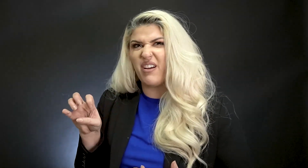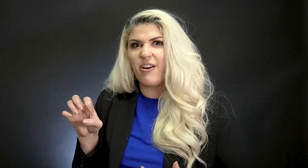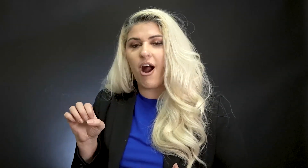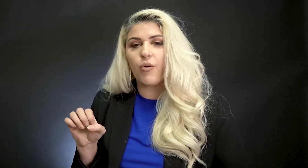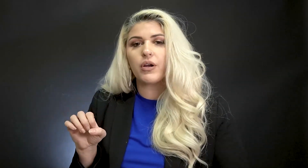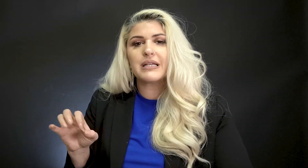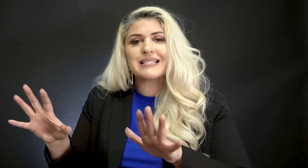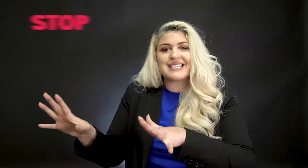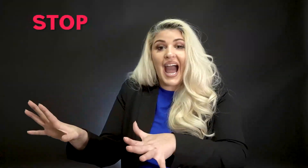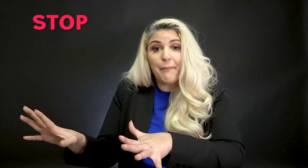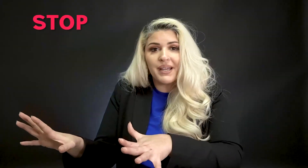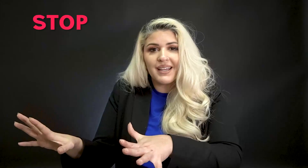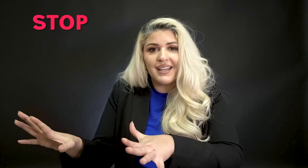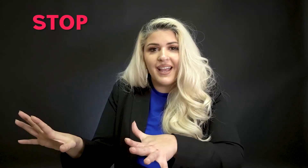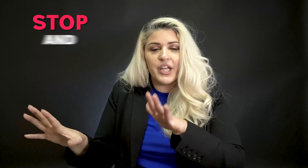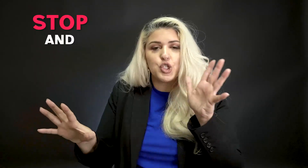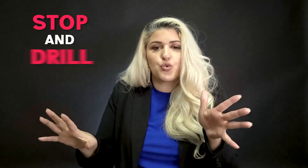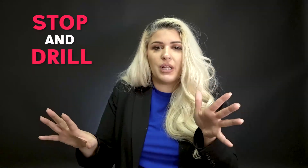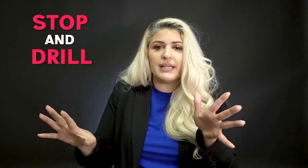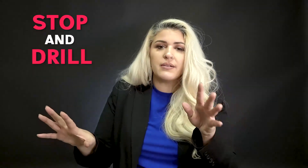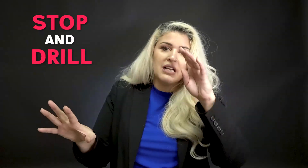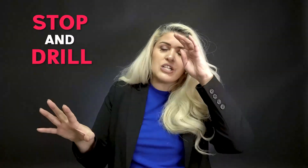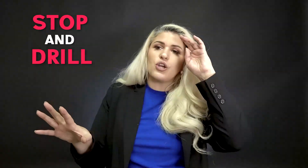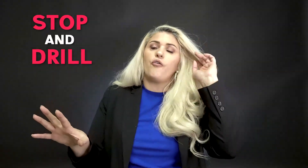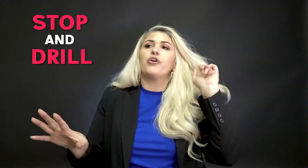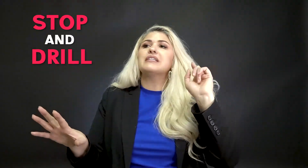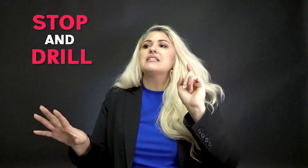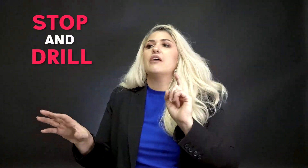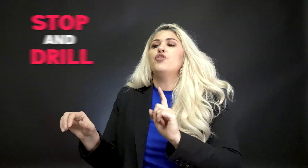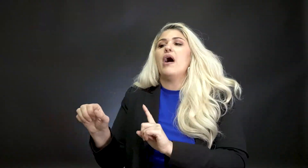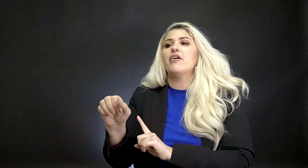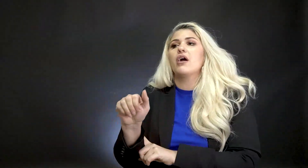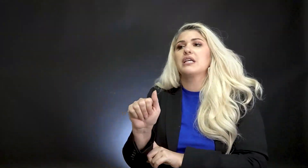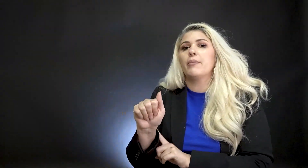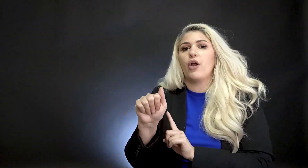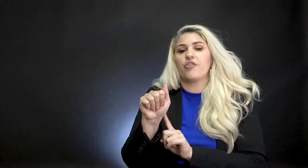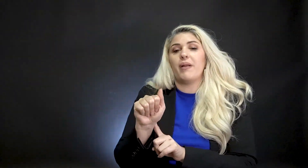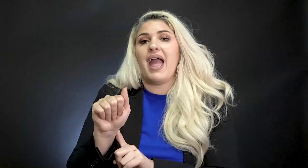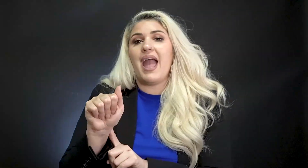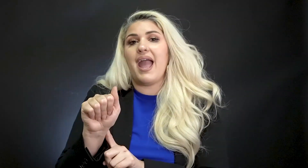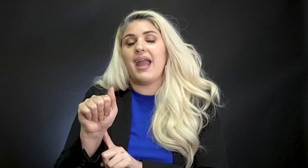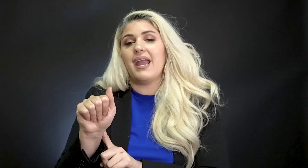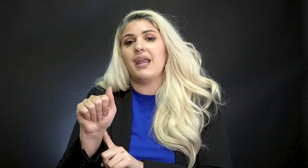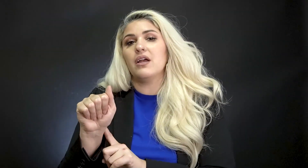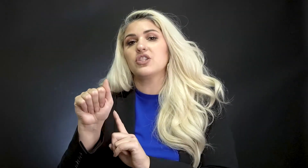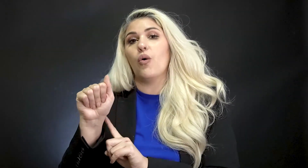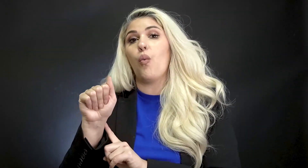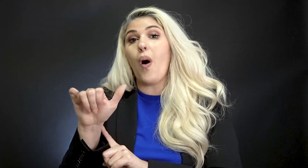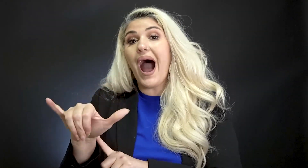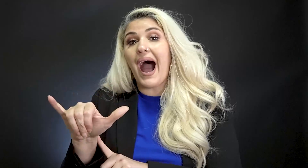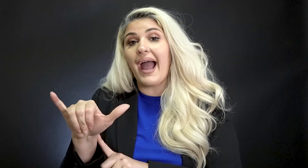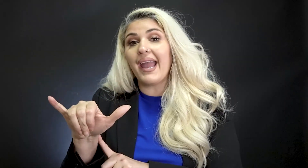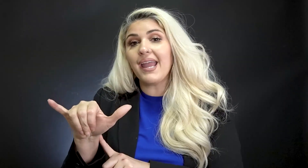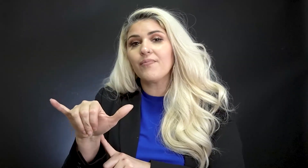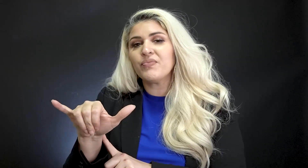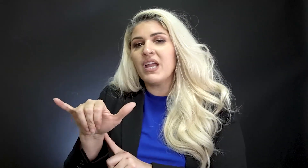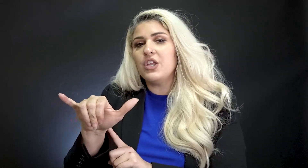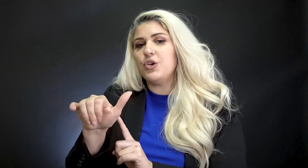or awkward, stop and drill it. So for instance, if you have a hard time going from A to Y, you would